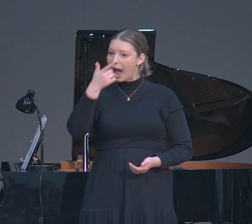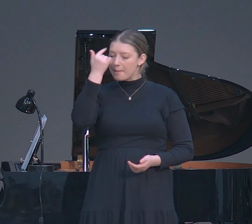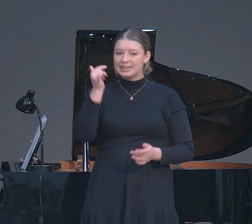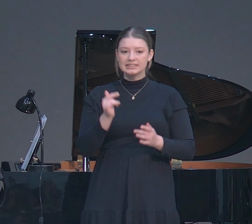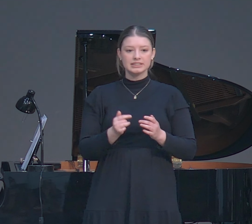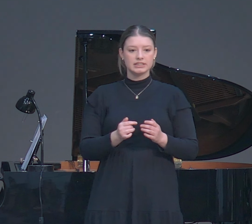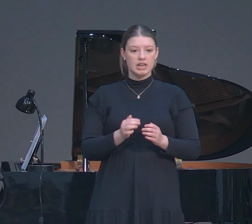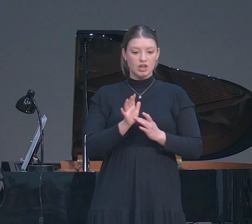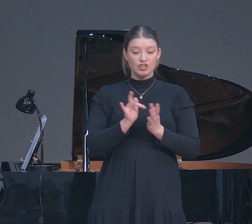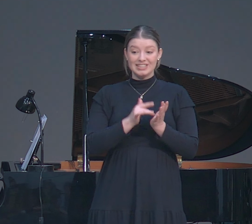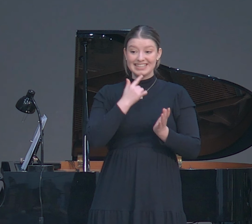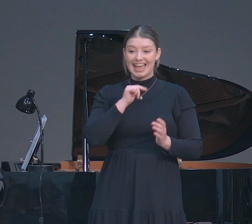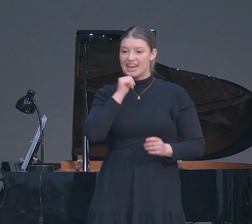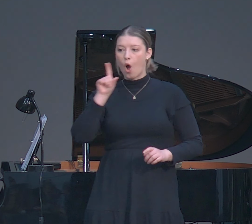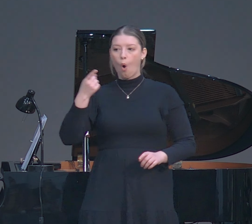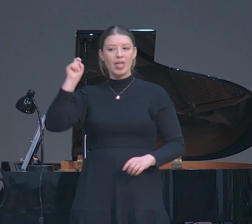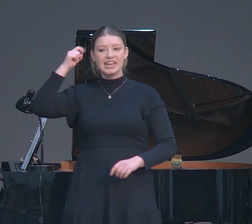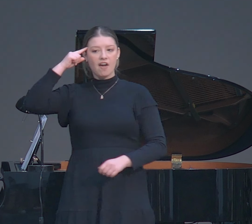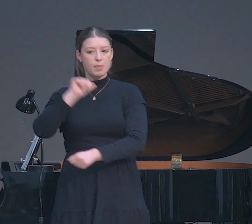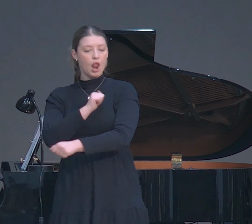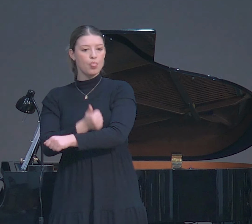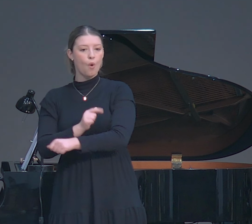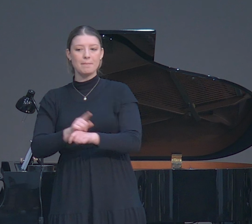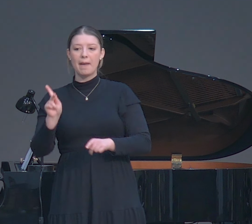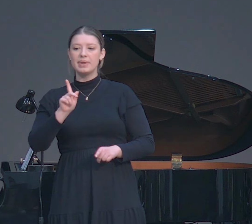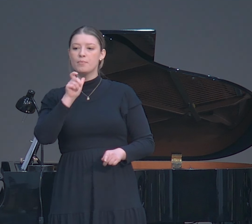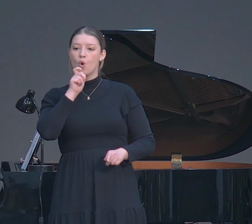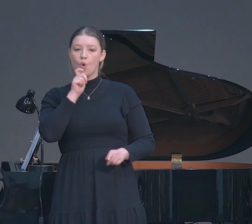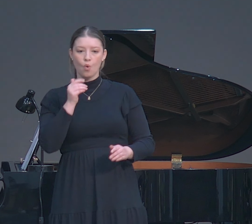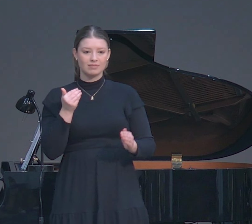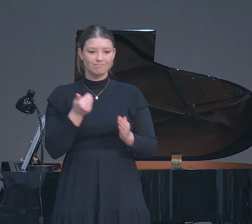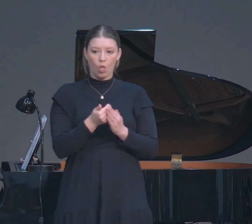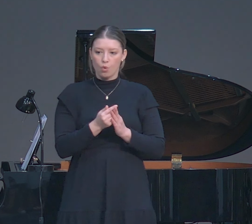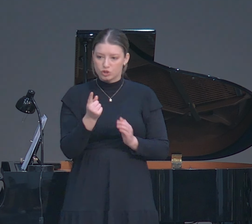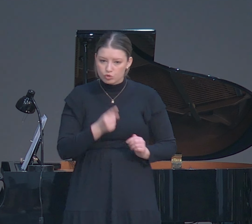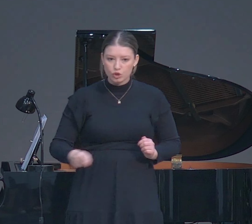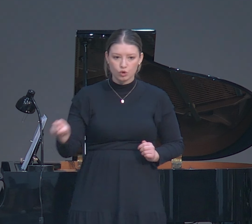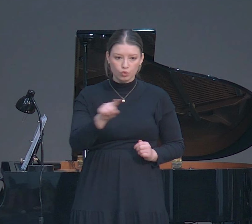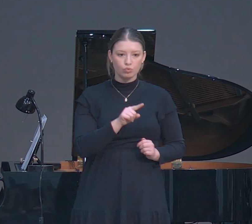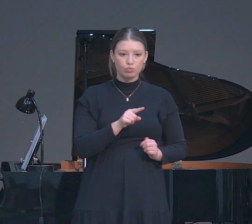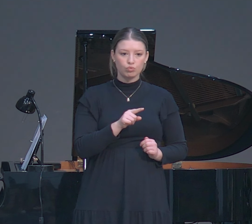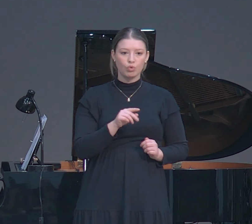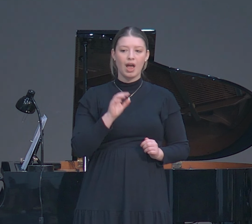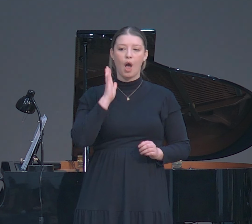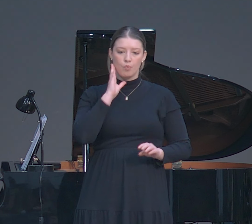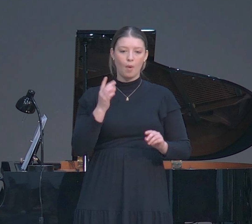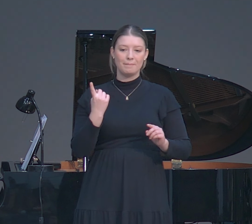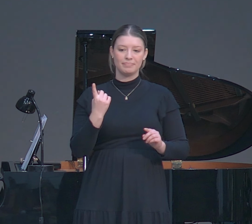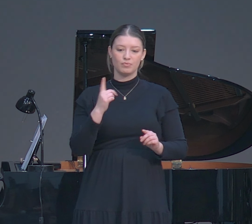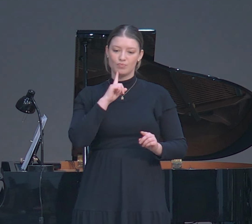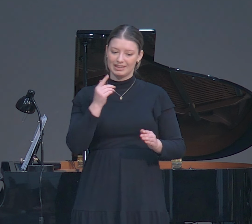only government authorities, but people who are so much closer will bring persecution.